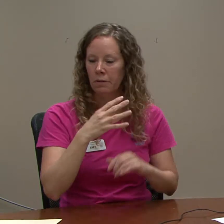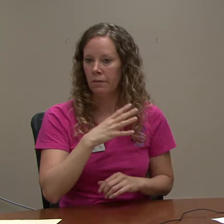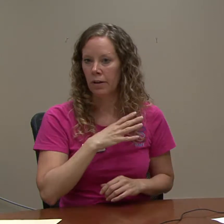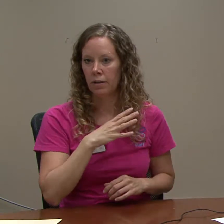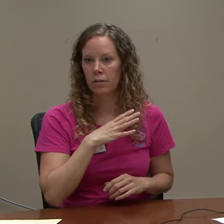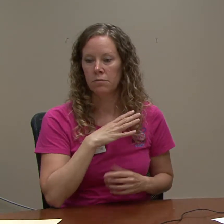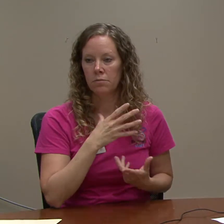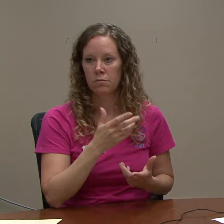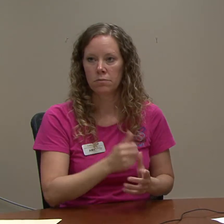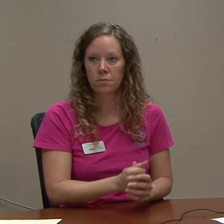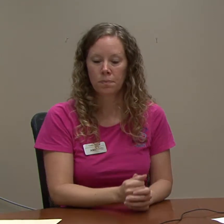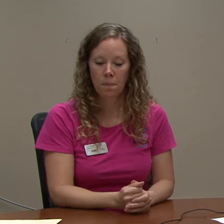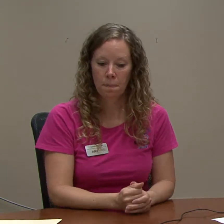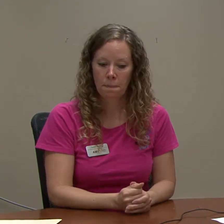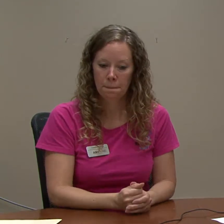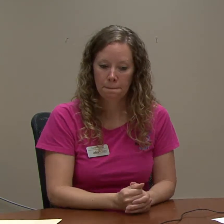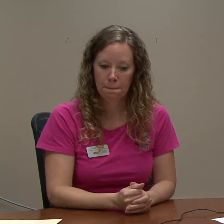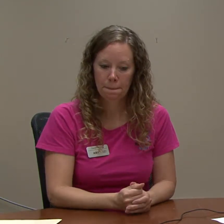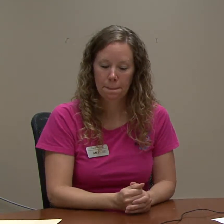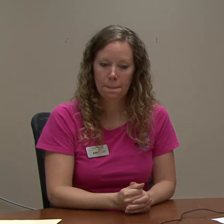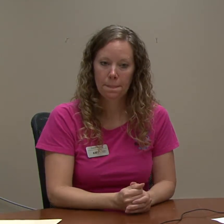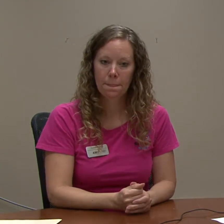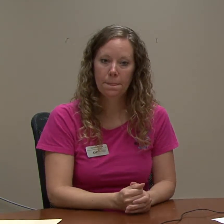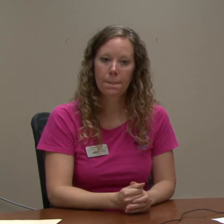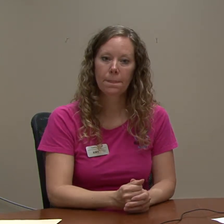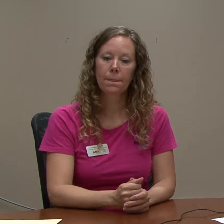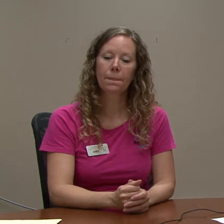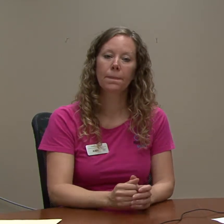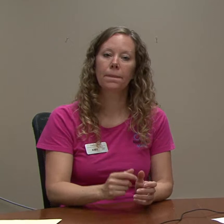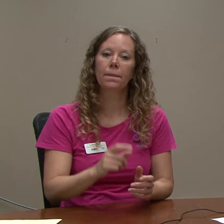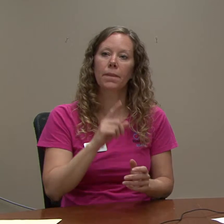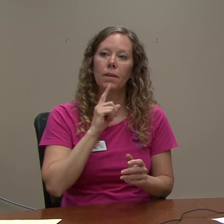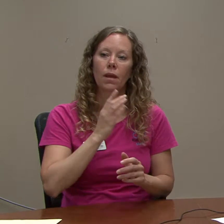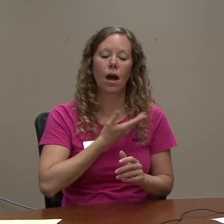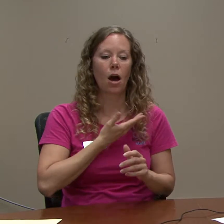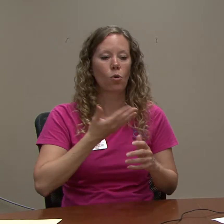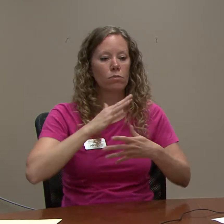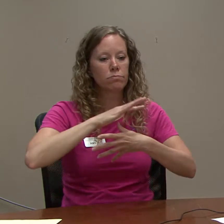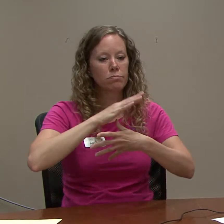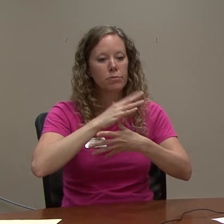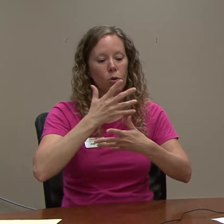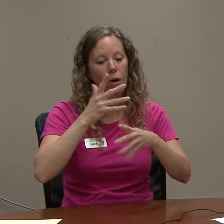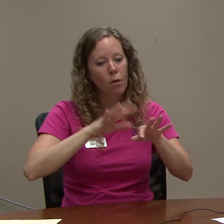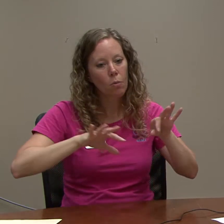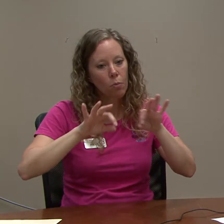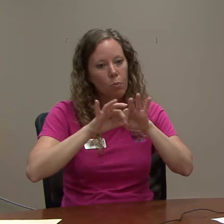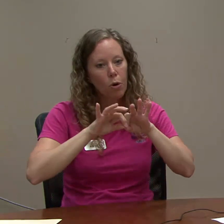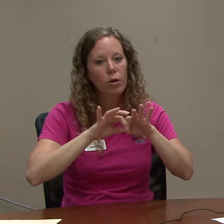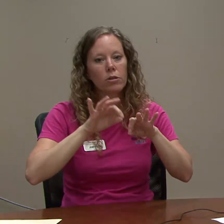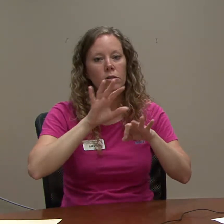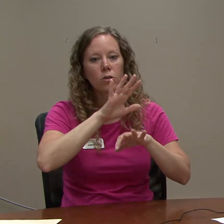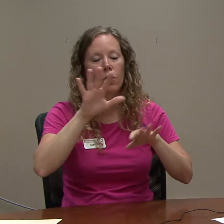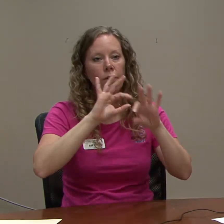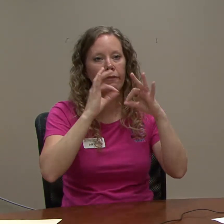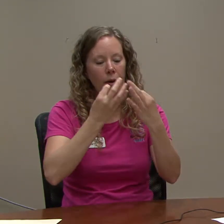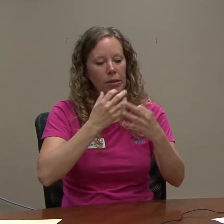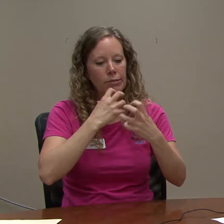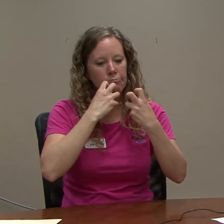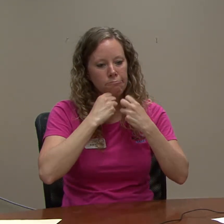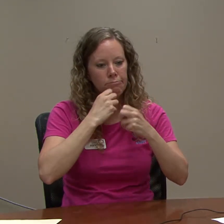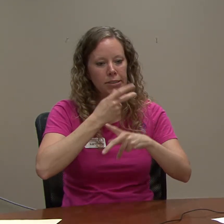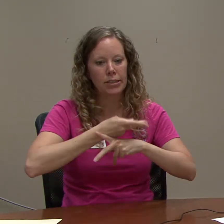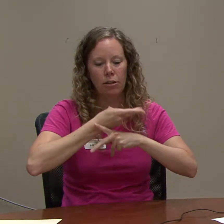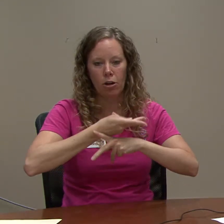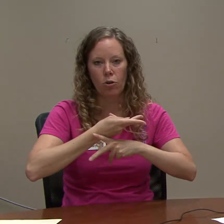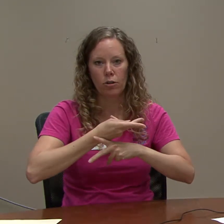And that's always our primary interest is to make sure that your loved one is cared for in the greatest way. So